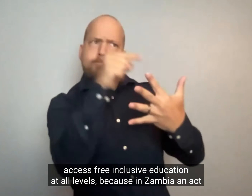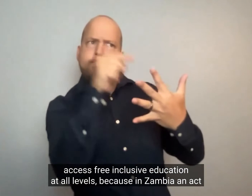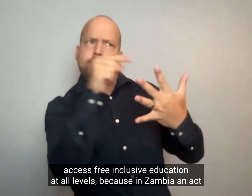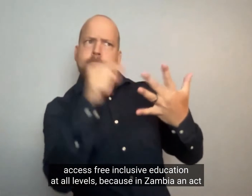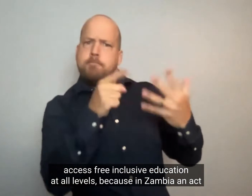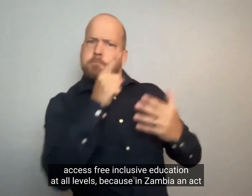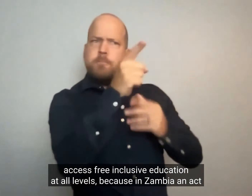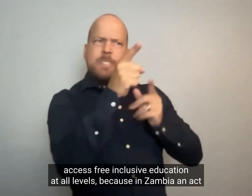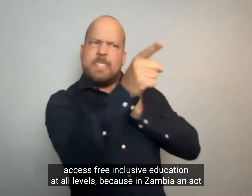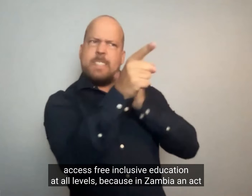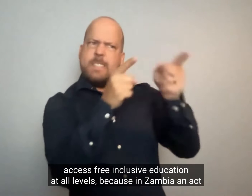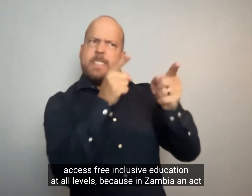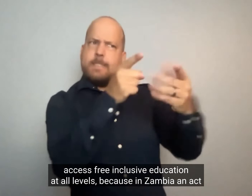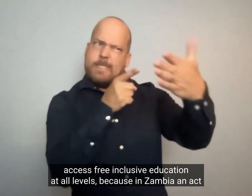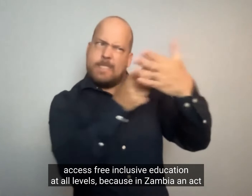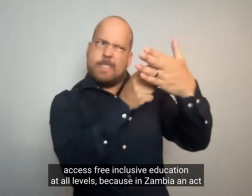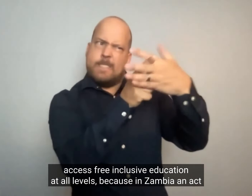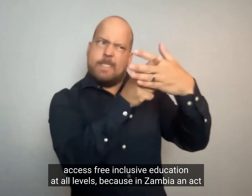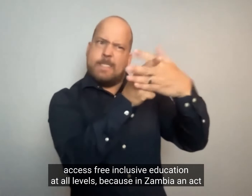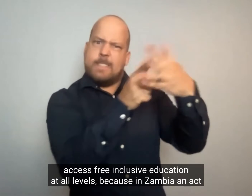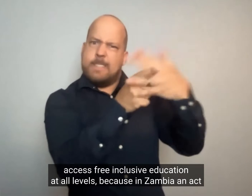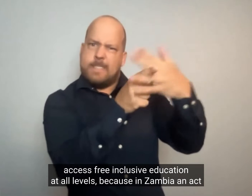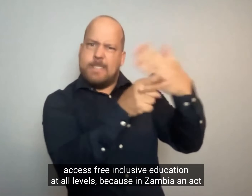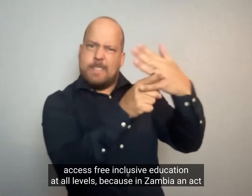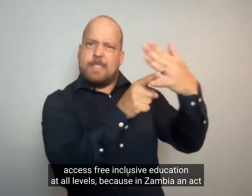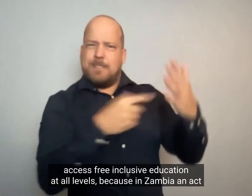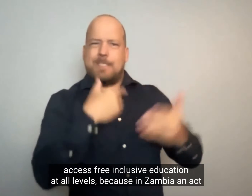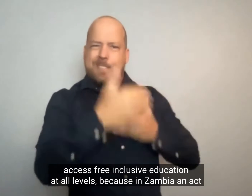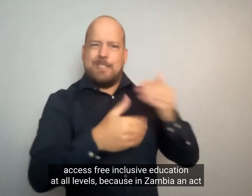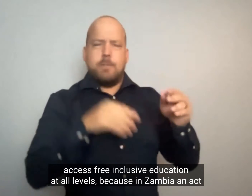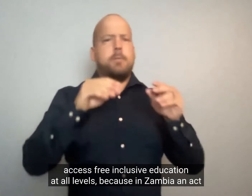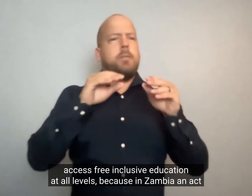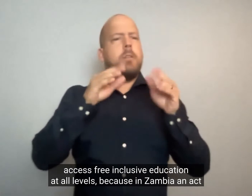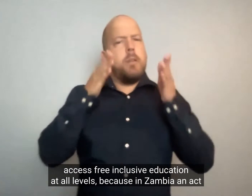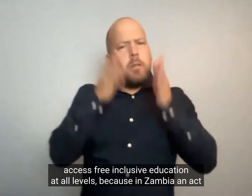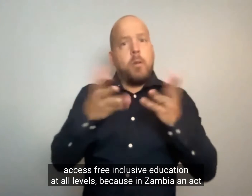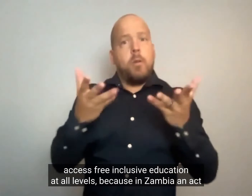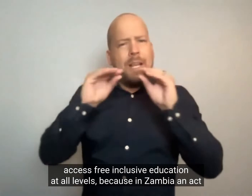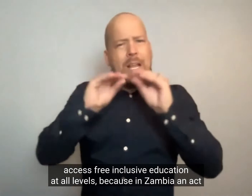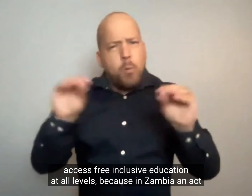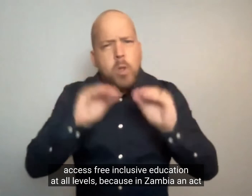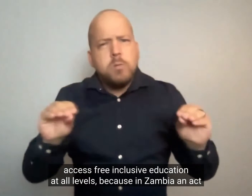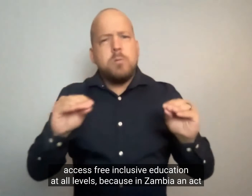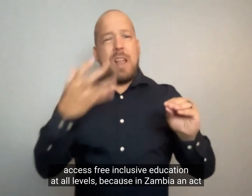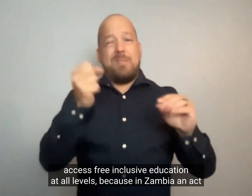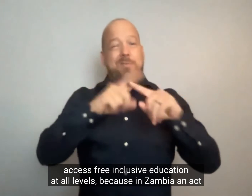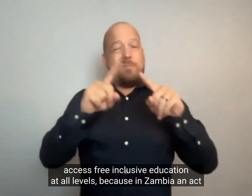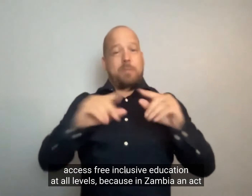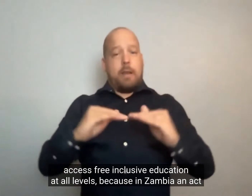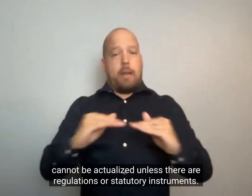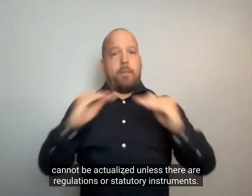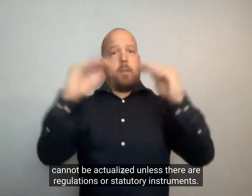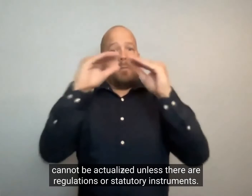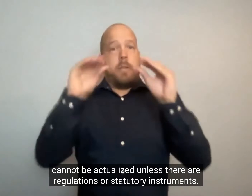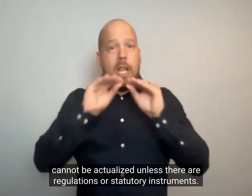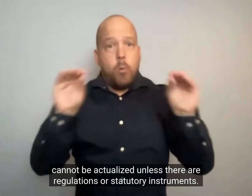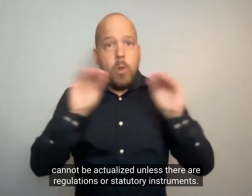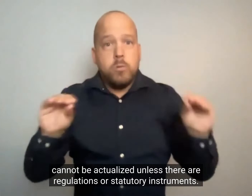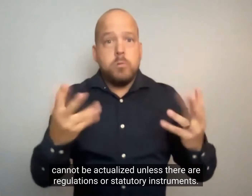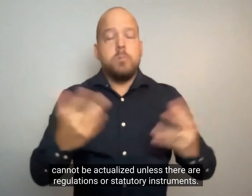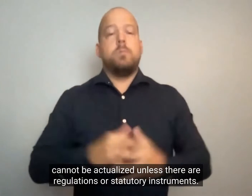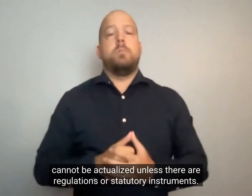inclusive education at all levels. Because in Zambia, an act cannot